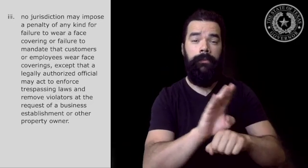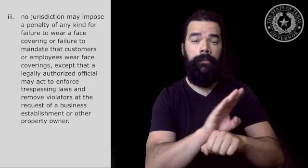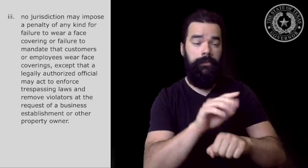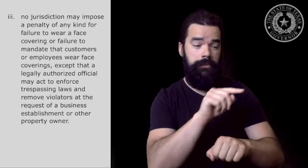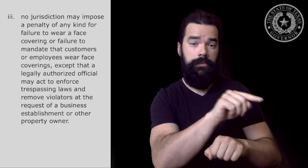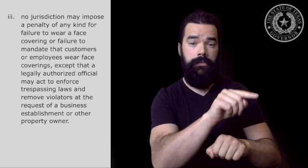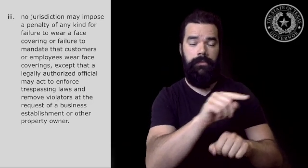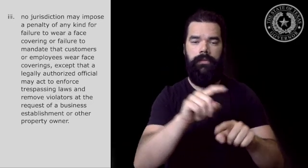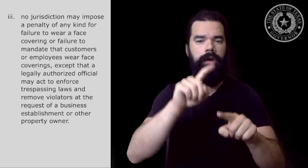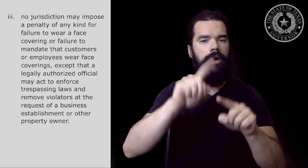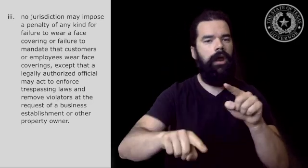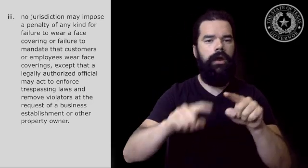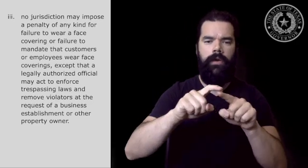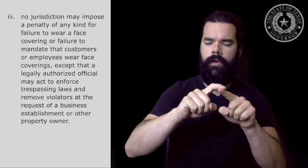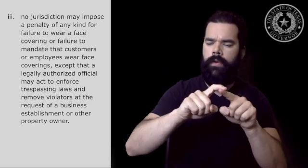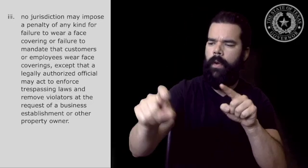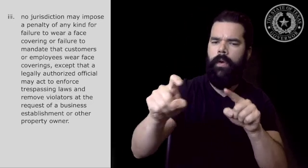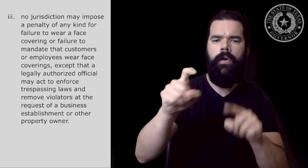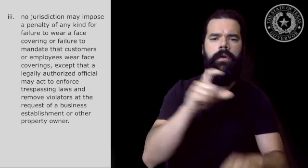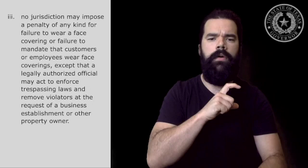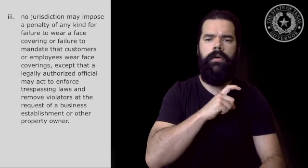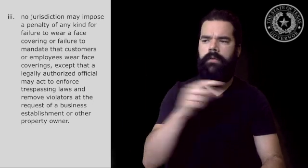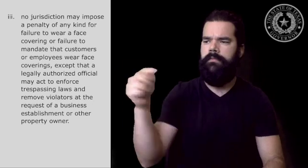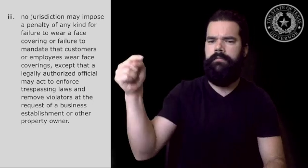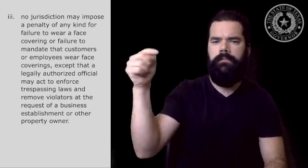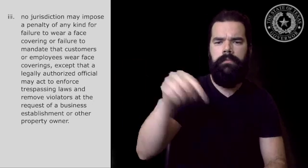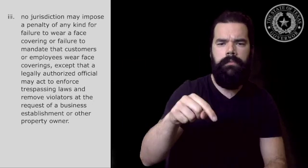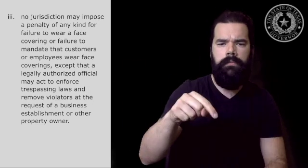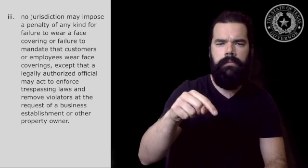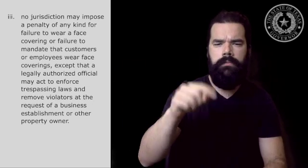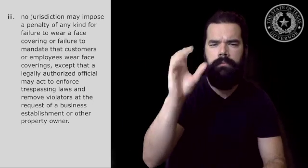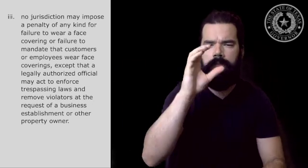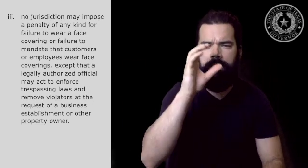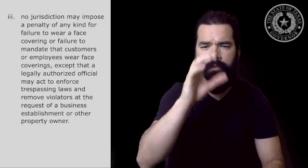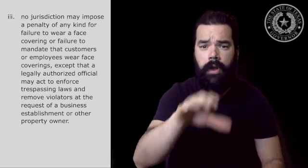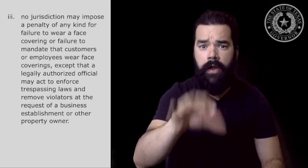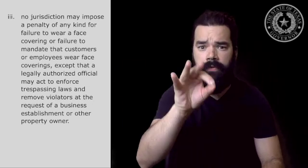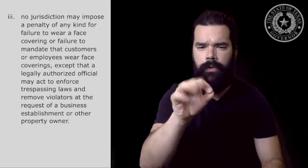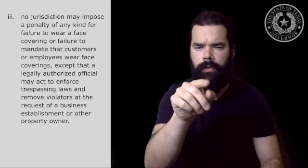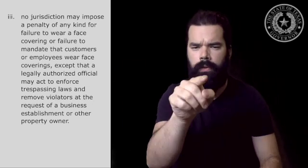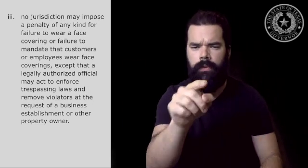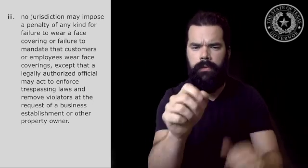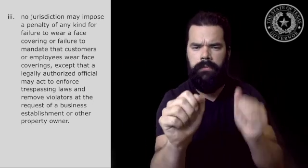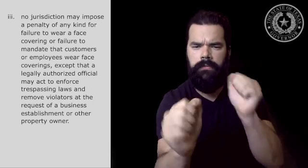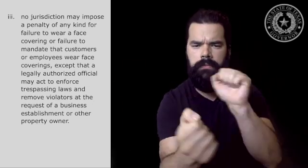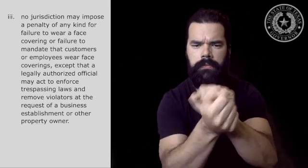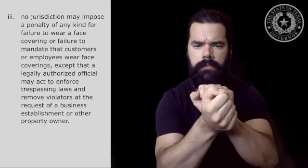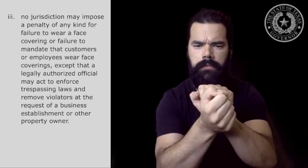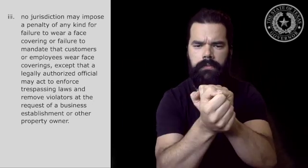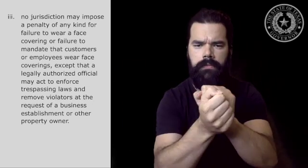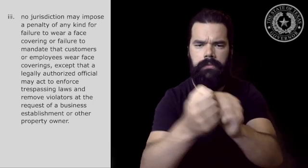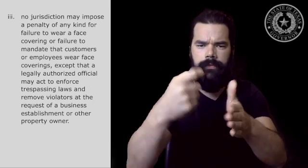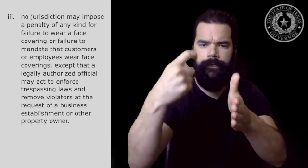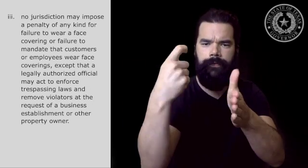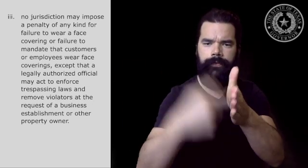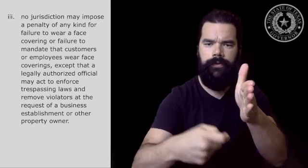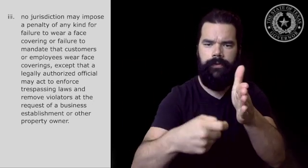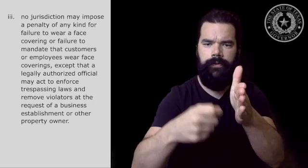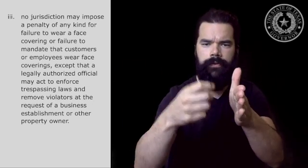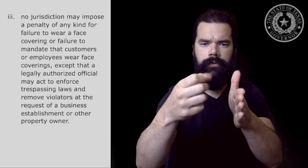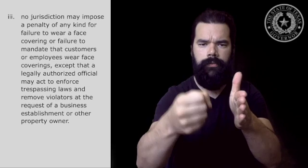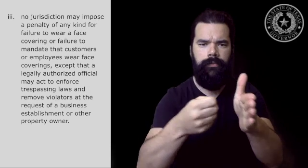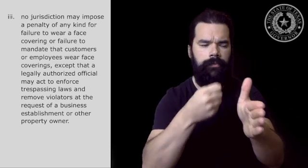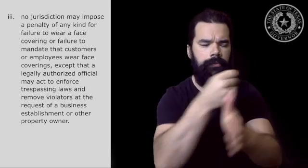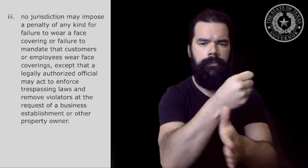authorized official may act to enforce trespassing laws and remove violators at the request of a